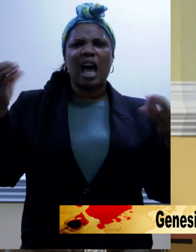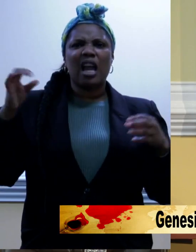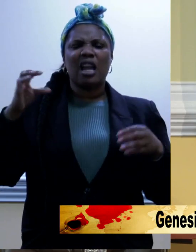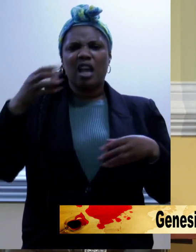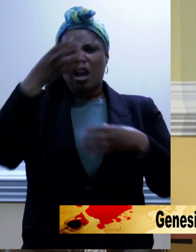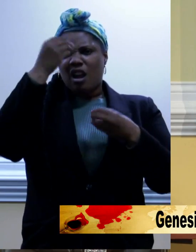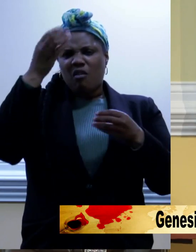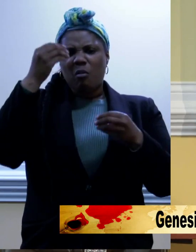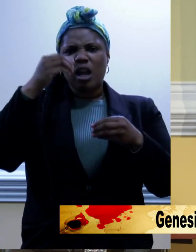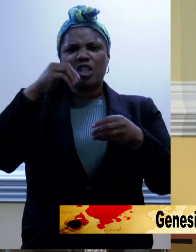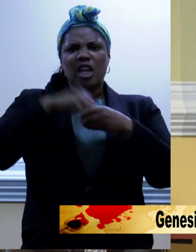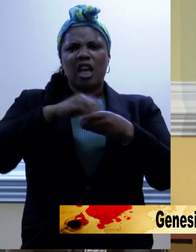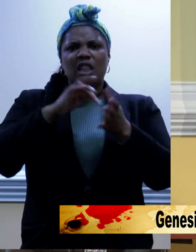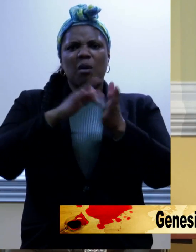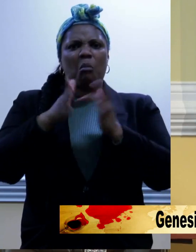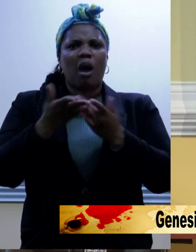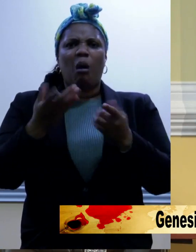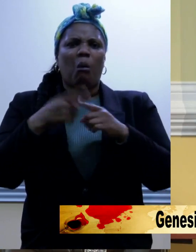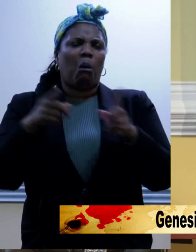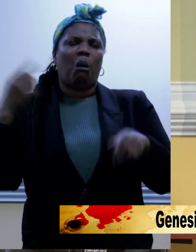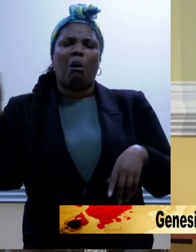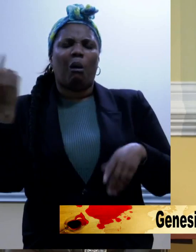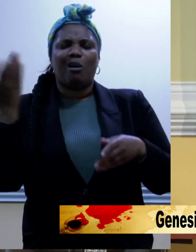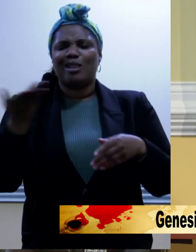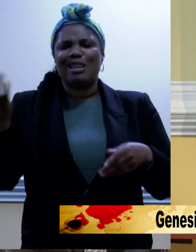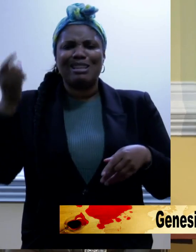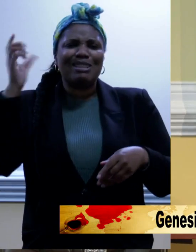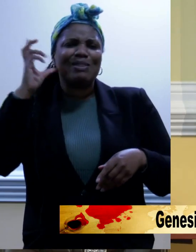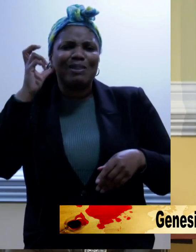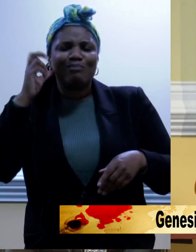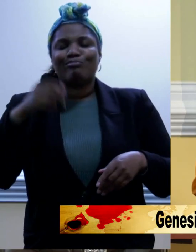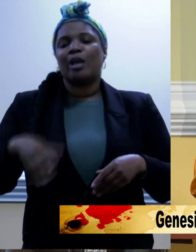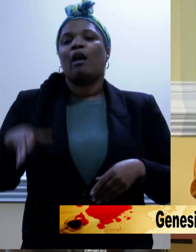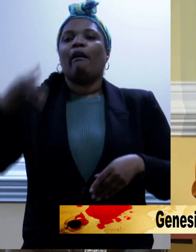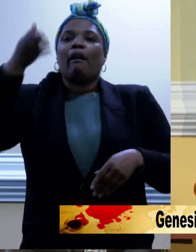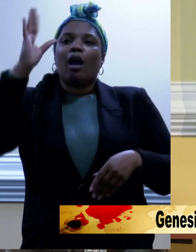Jesus. Once you got away from that,